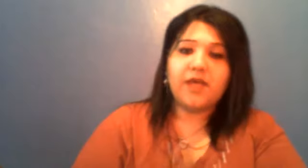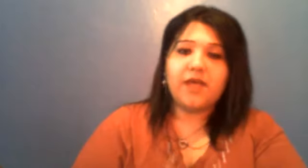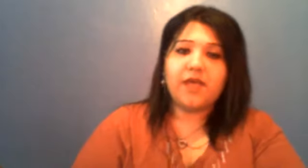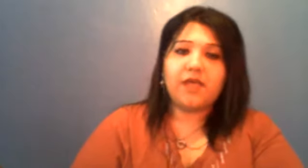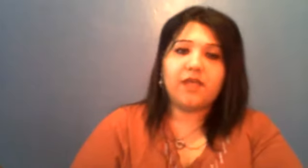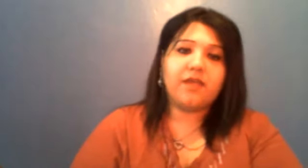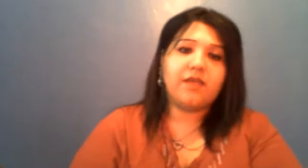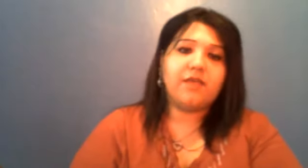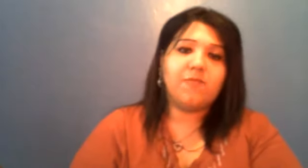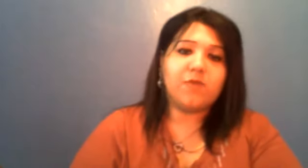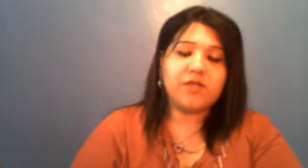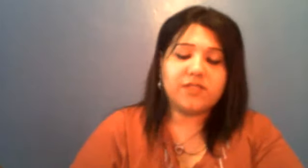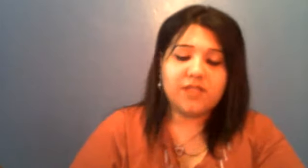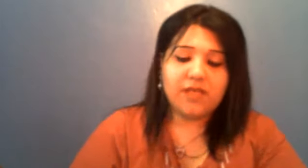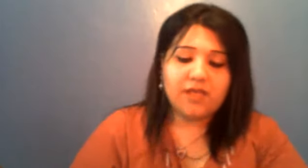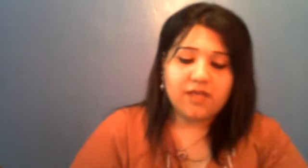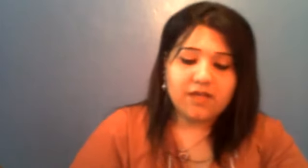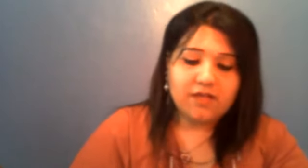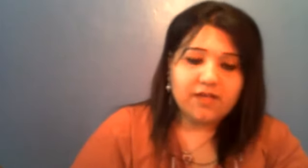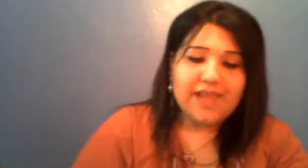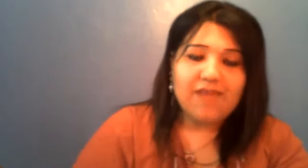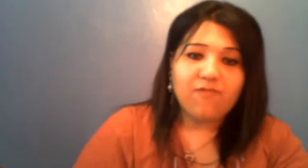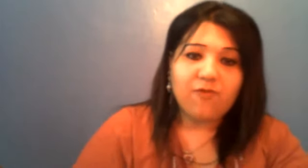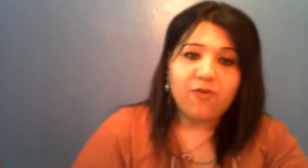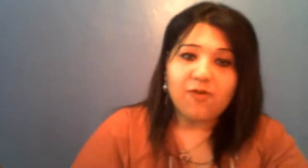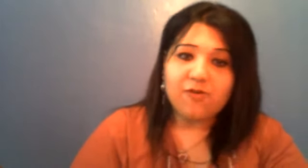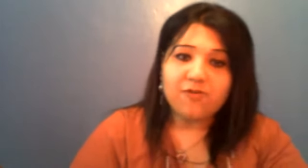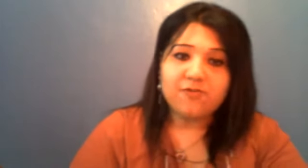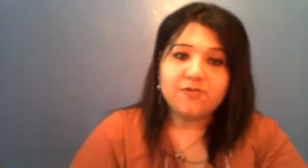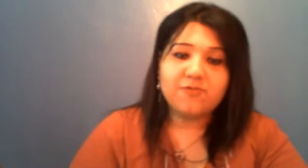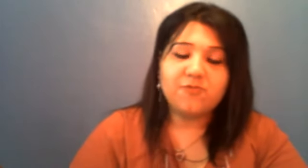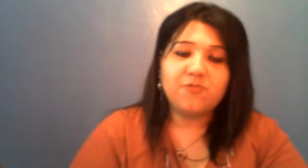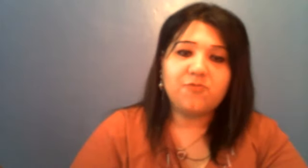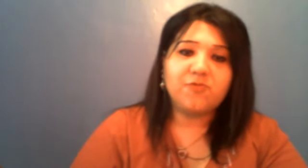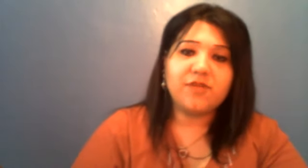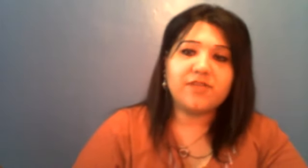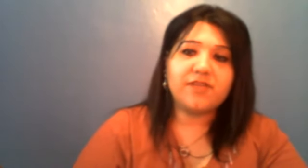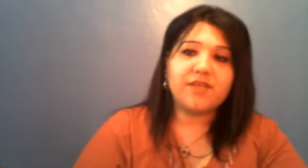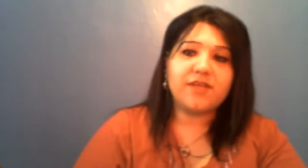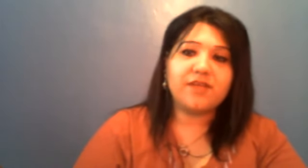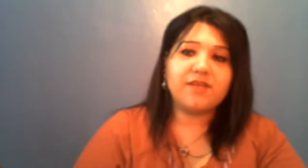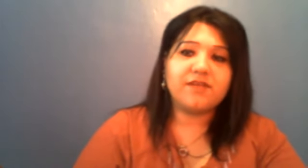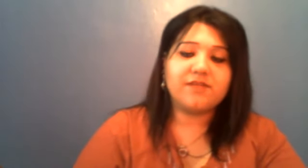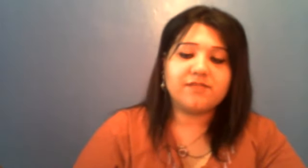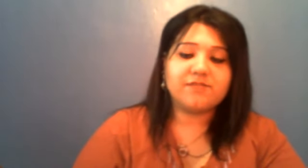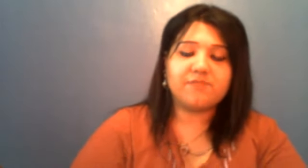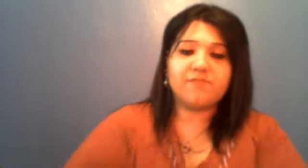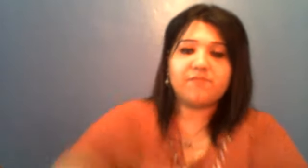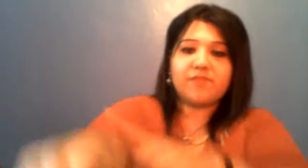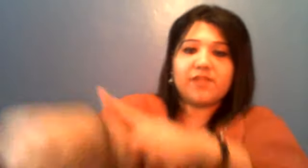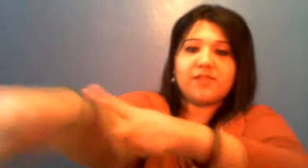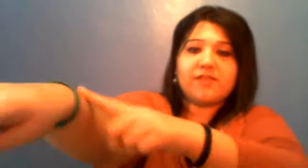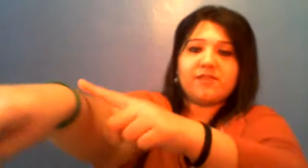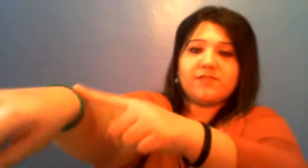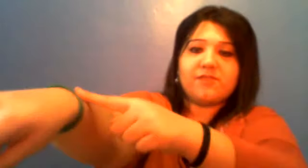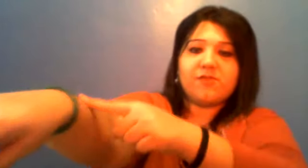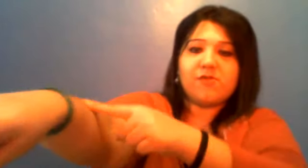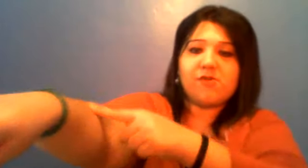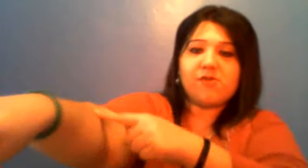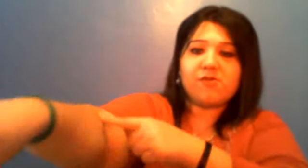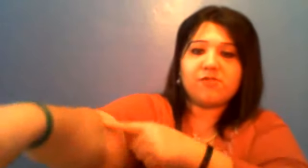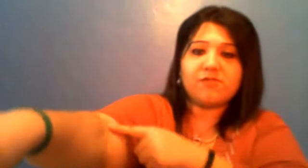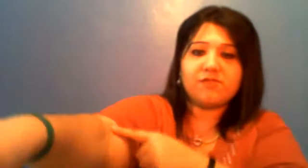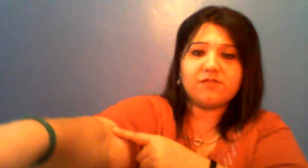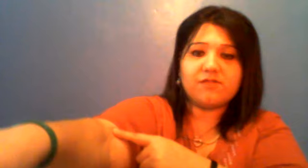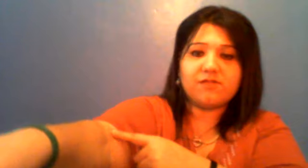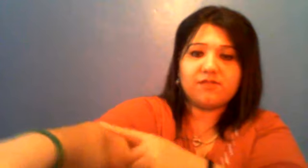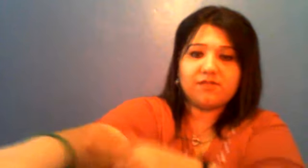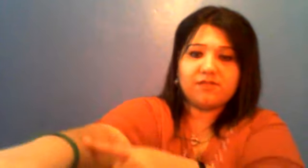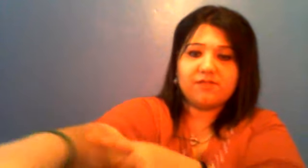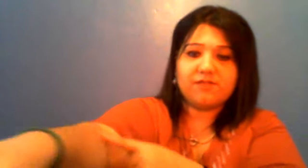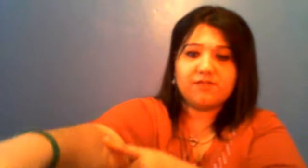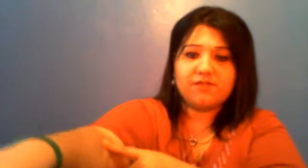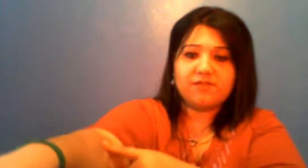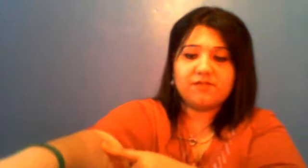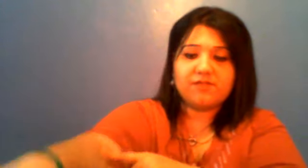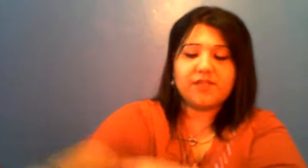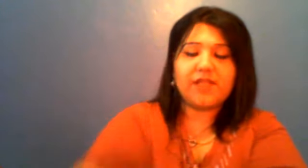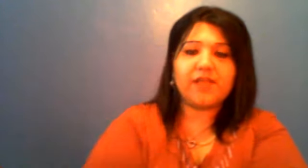And if you wanna say, not for long, you say, like this, long. Like,